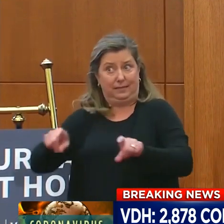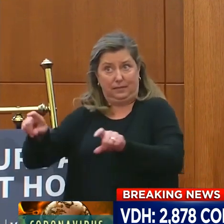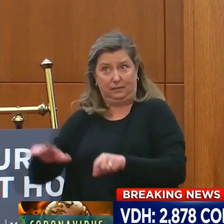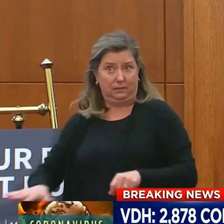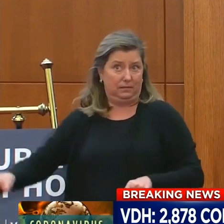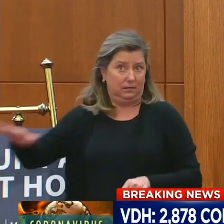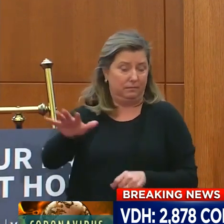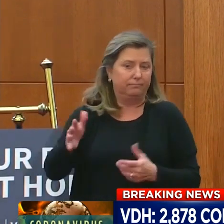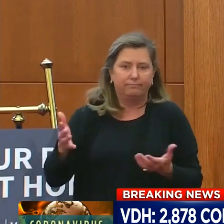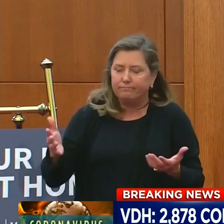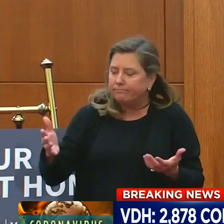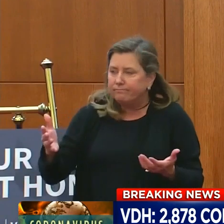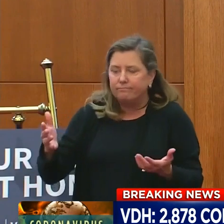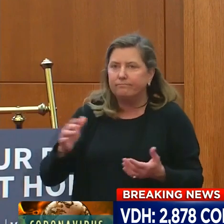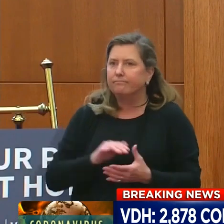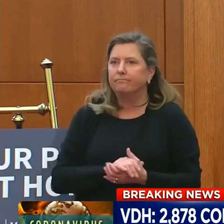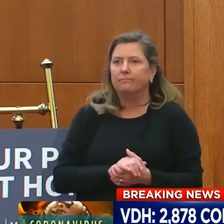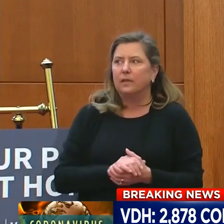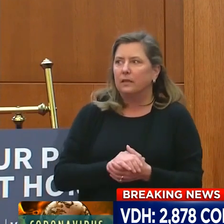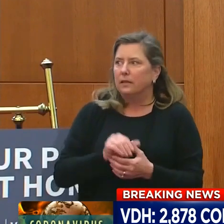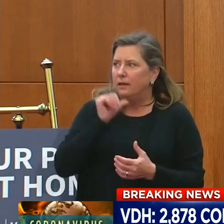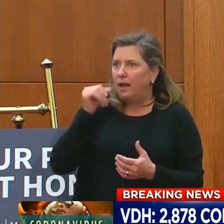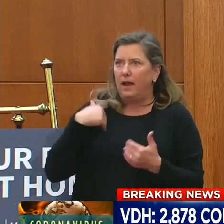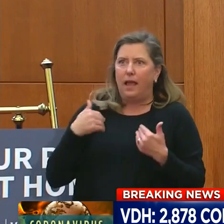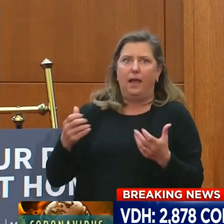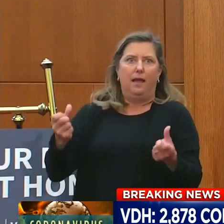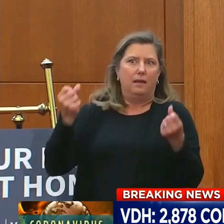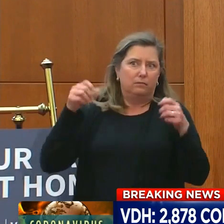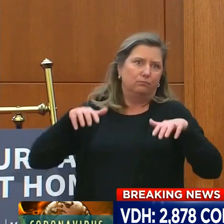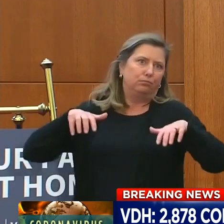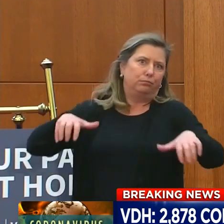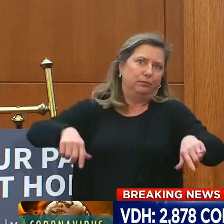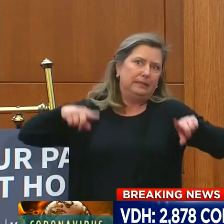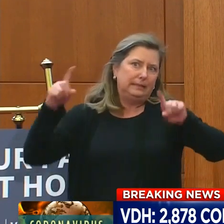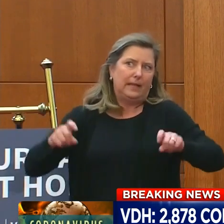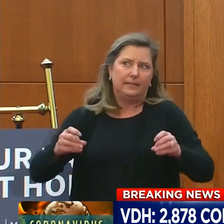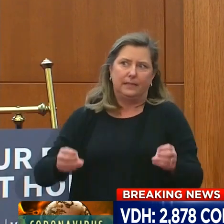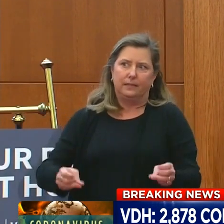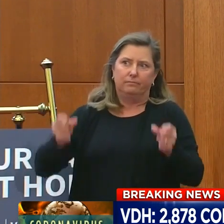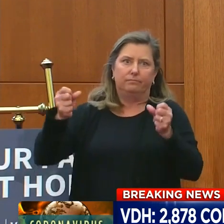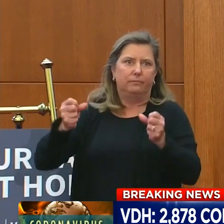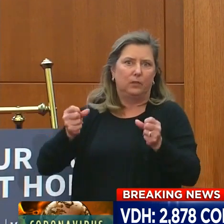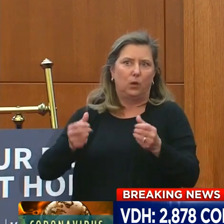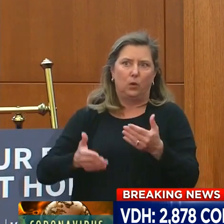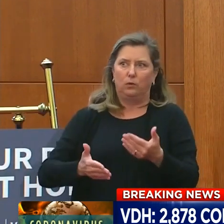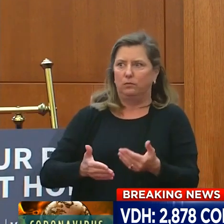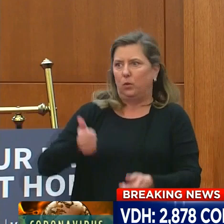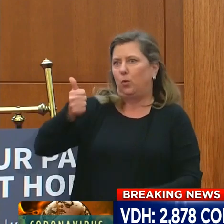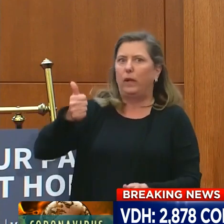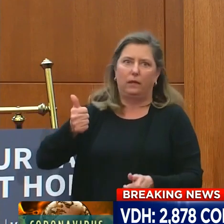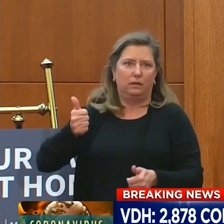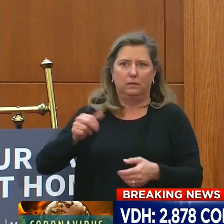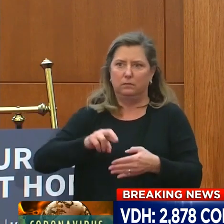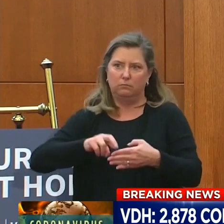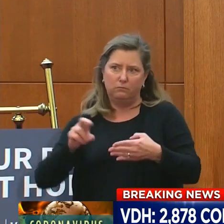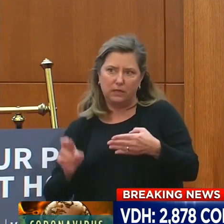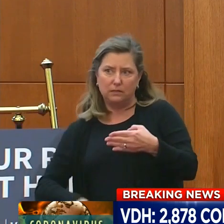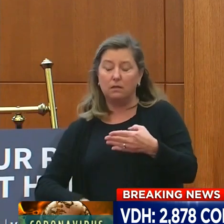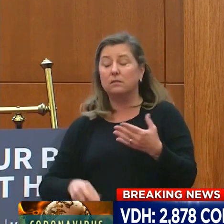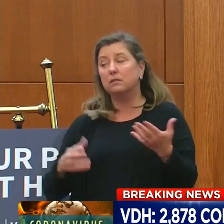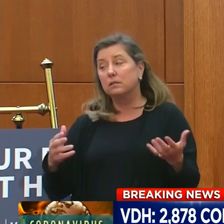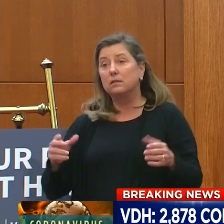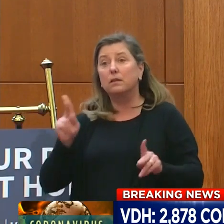having widespread rapid turnaround testing, that a number of patients are in hospitals that